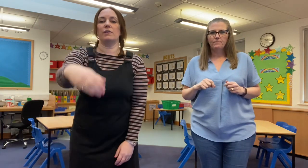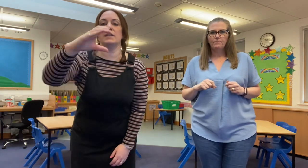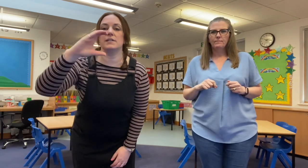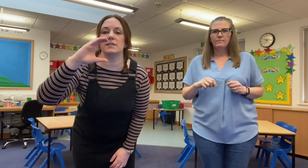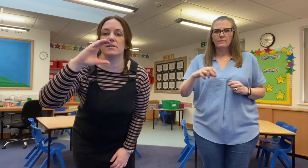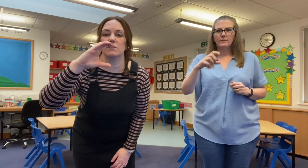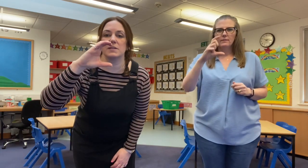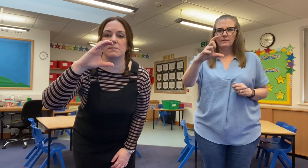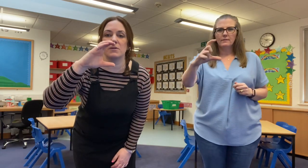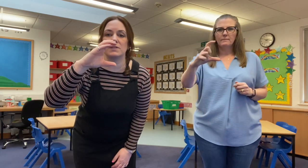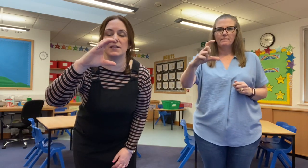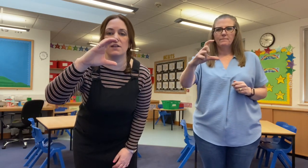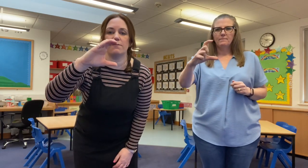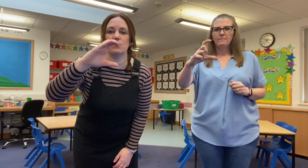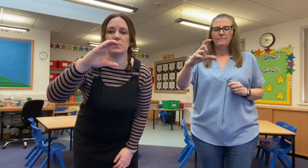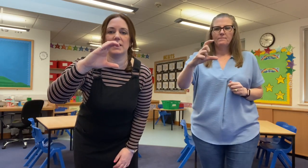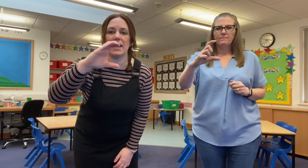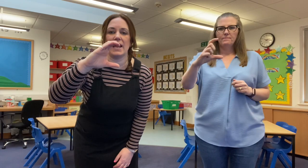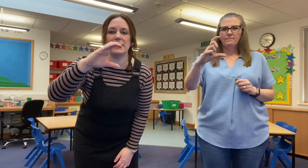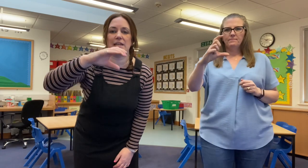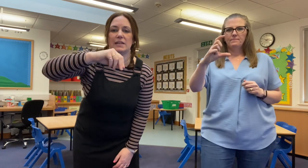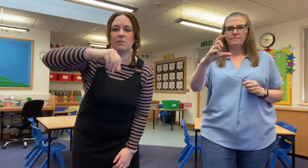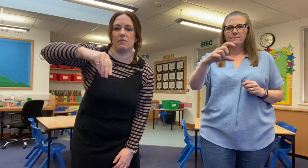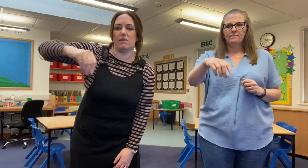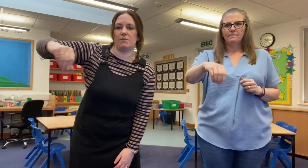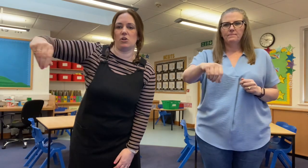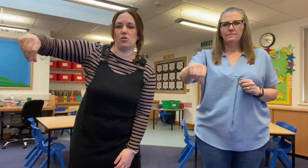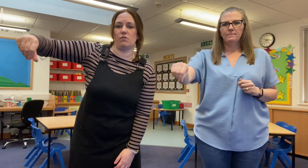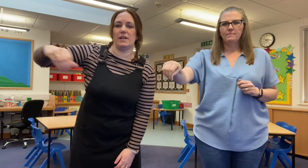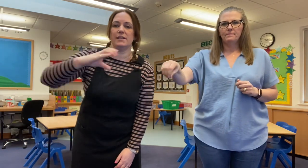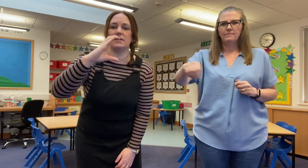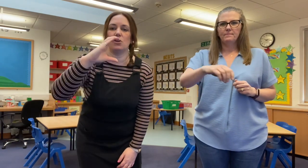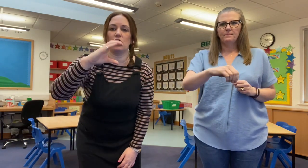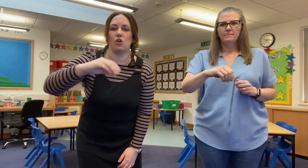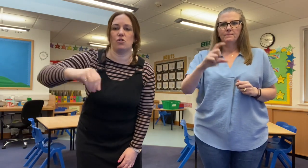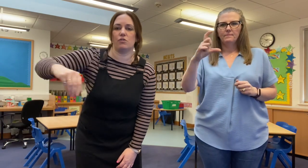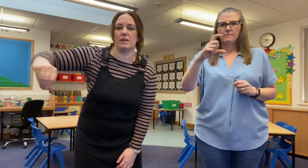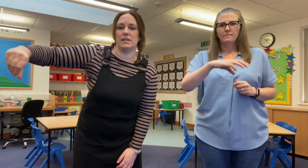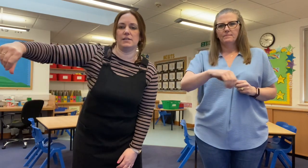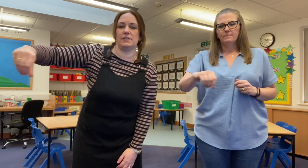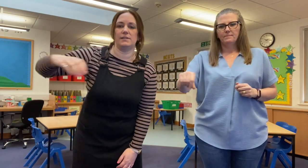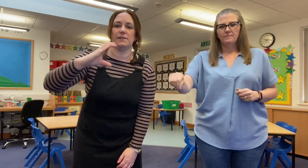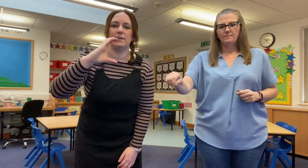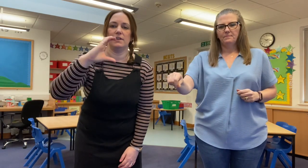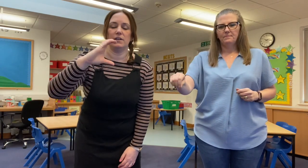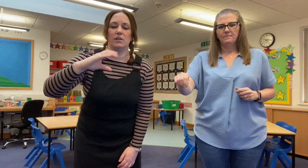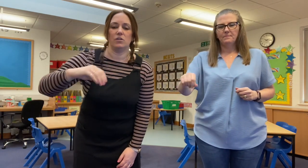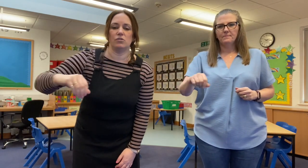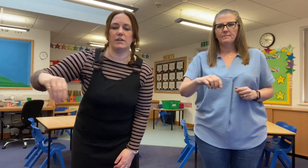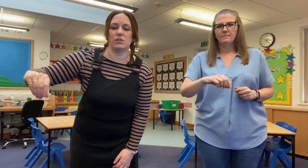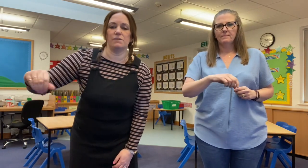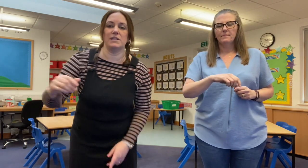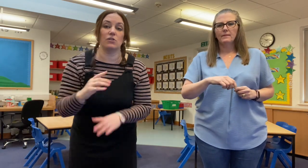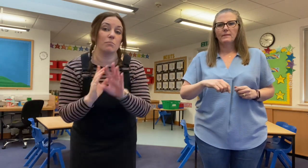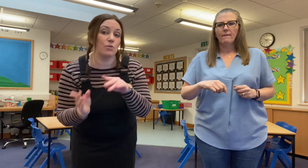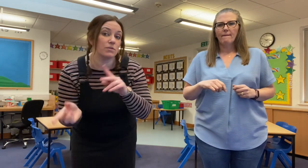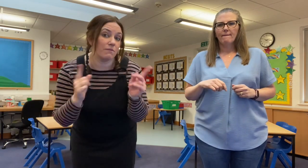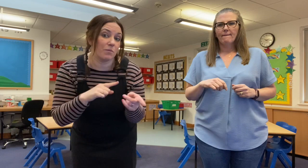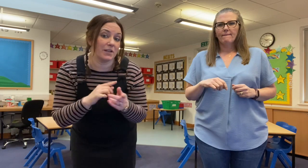Concrete. We spell C, a full C hand, and then we rub the concrete. Concrete. Concrete. Obviously, you can pause and rewind this